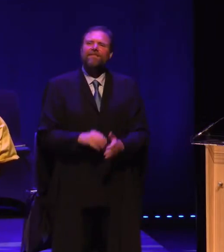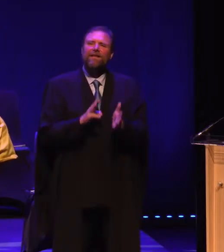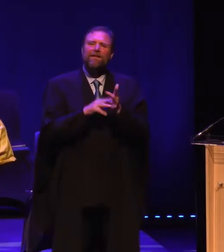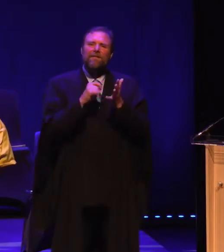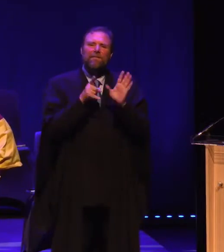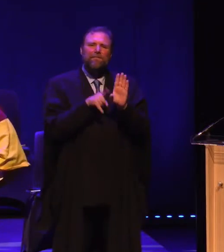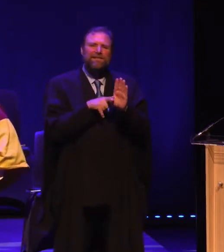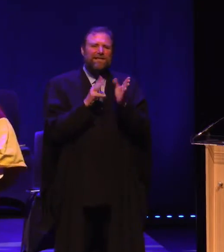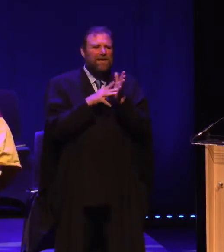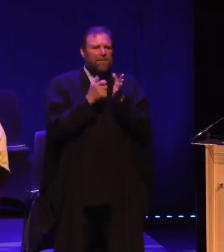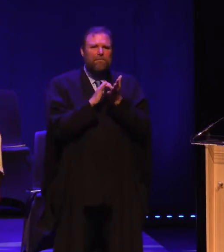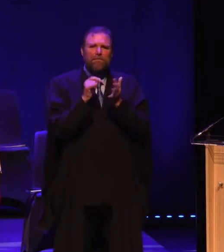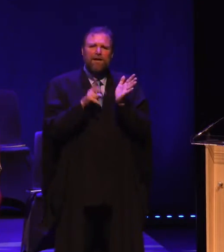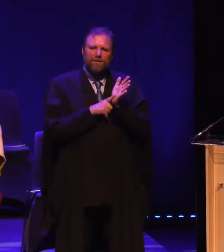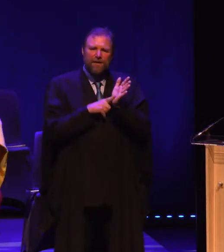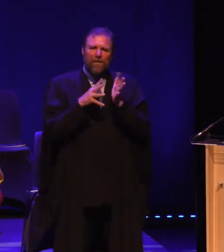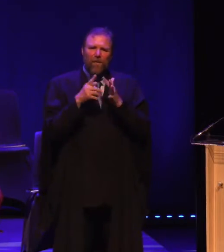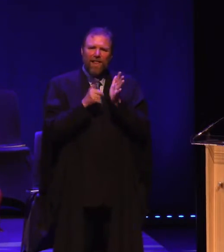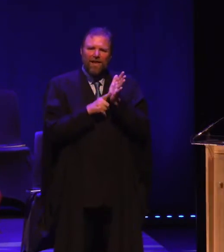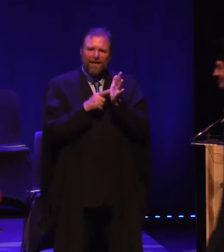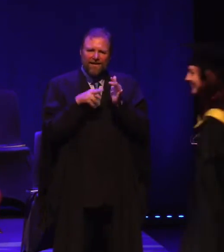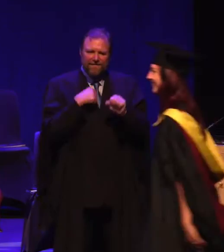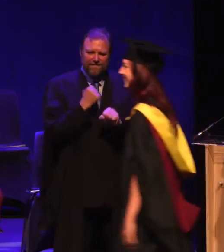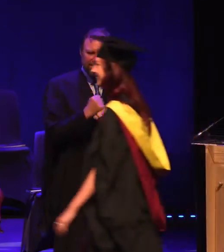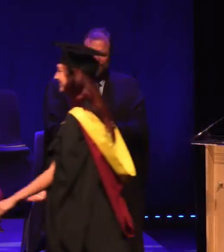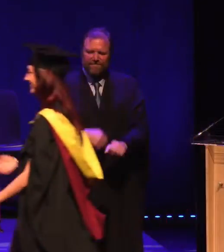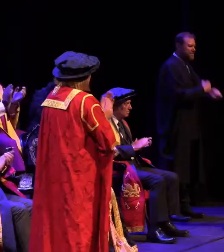Misty Marshall Welling.